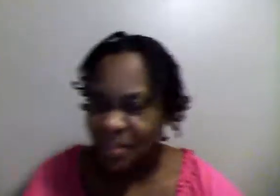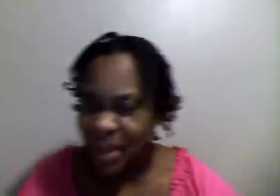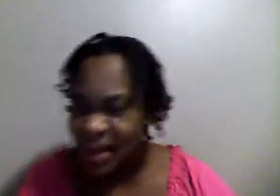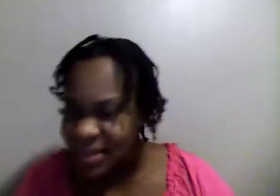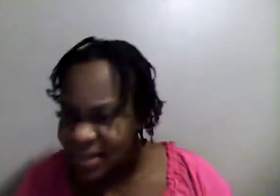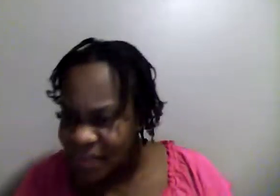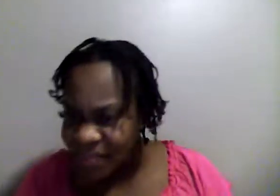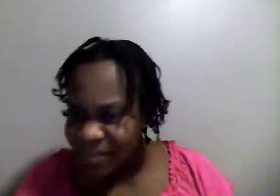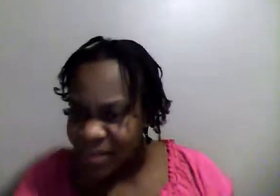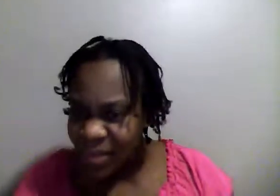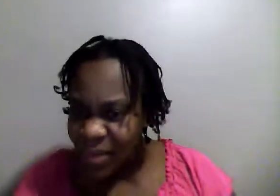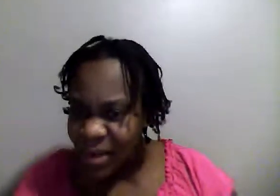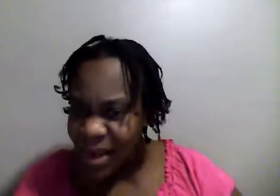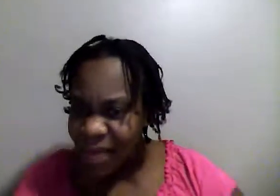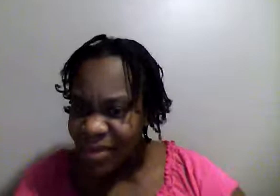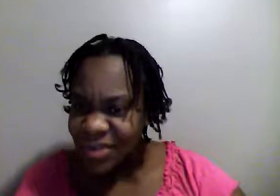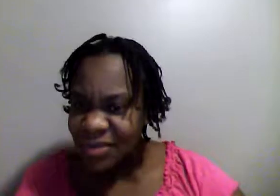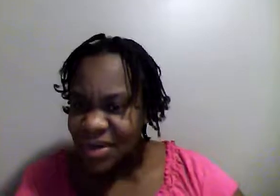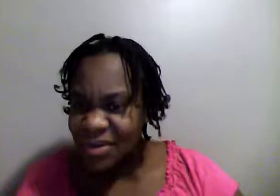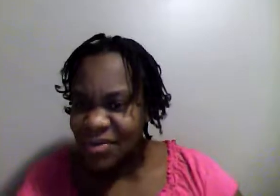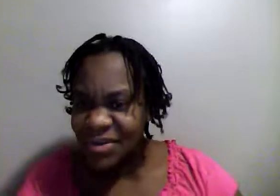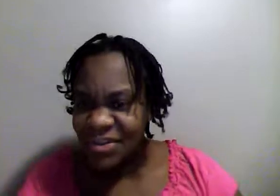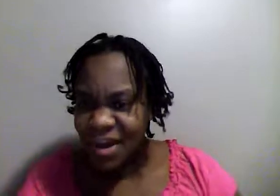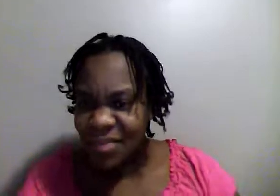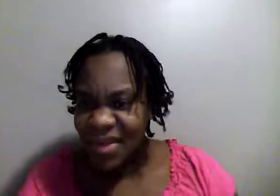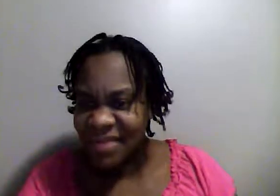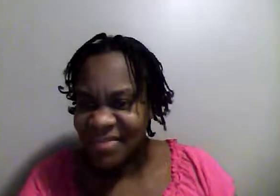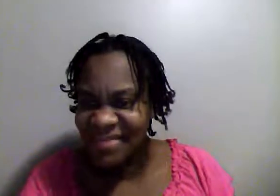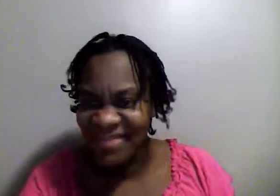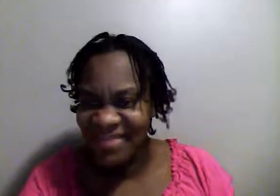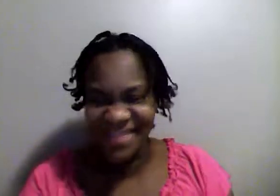plant? Well, I was doing a good job then.